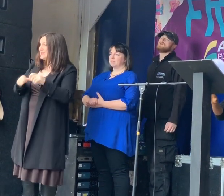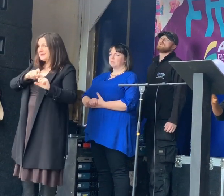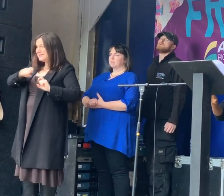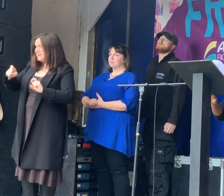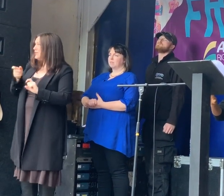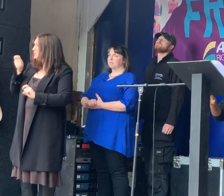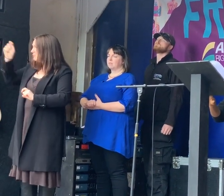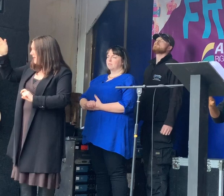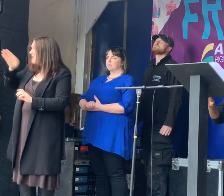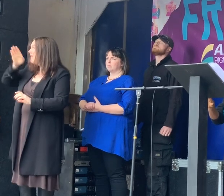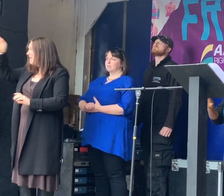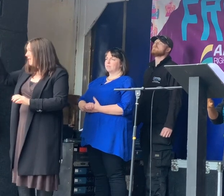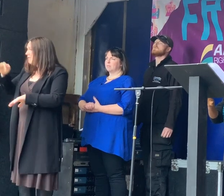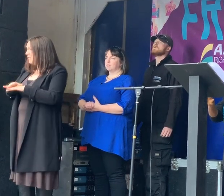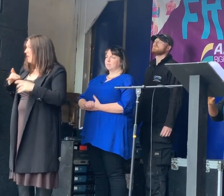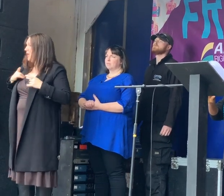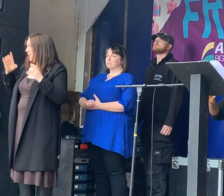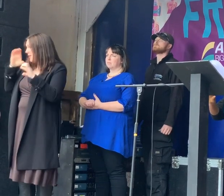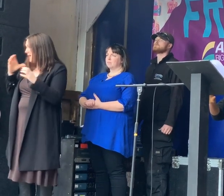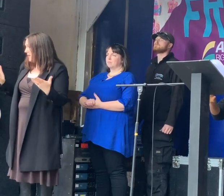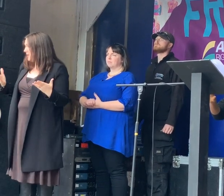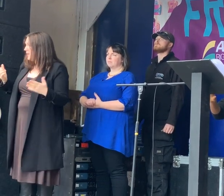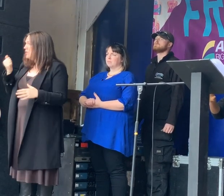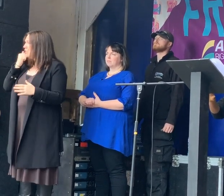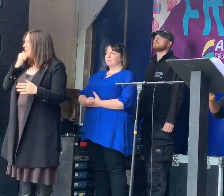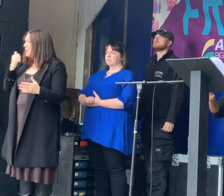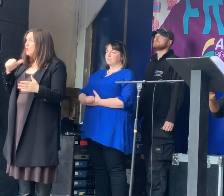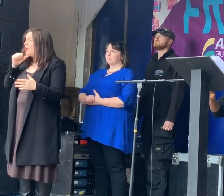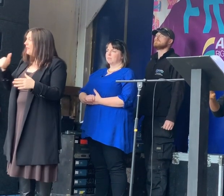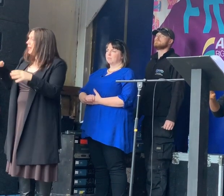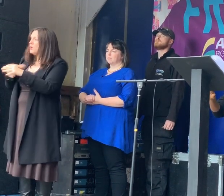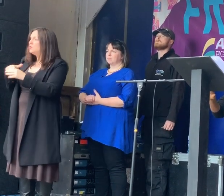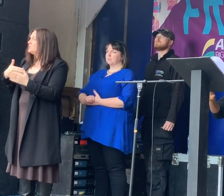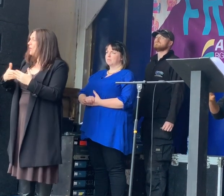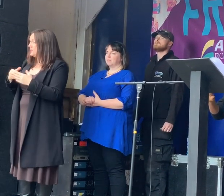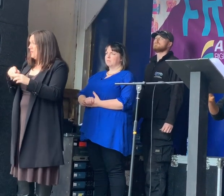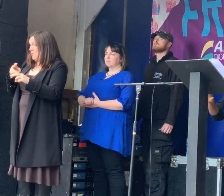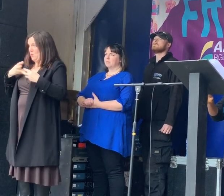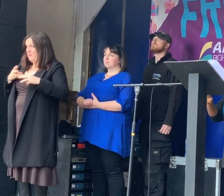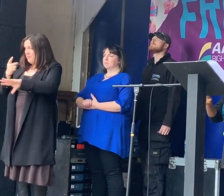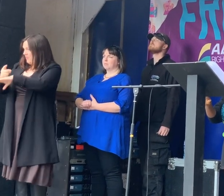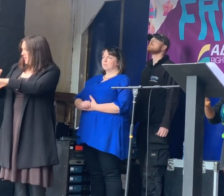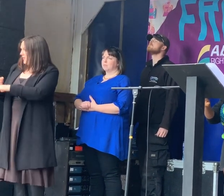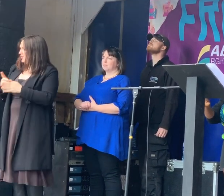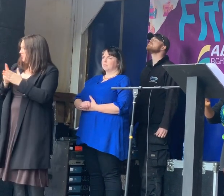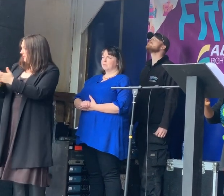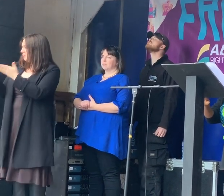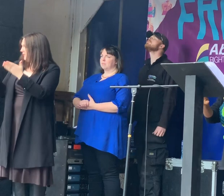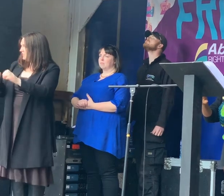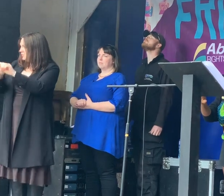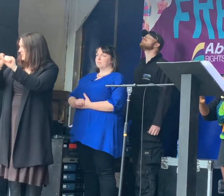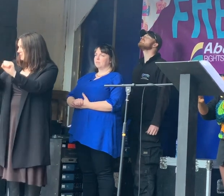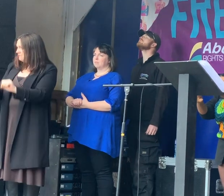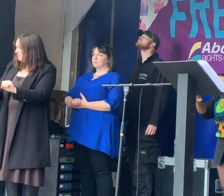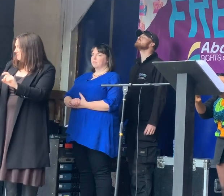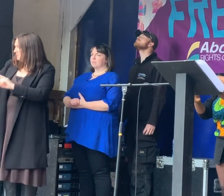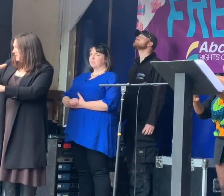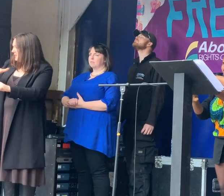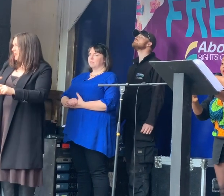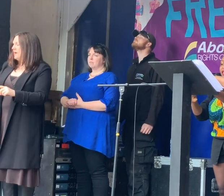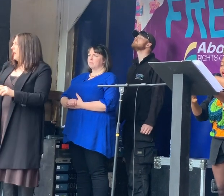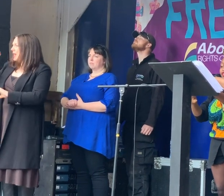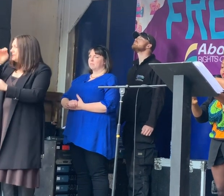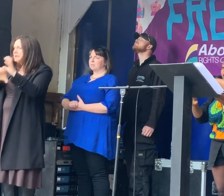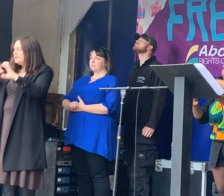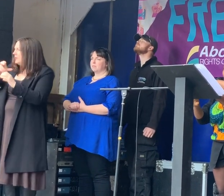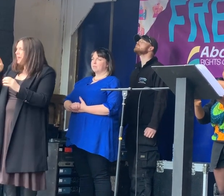to travel for healthcare. This number does not include women in direct provision centers. Asylum seekers cannot leave